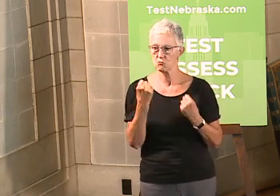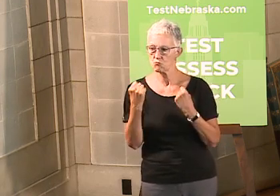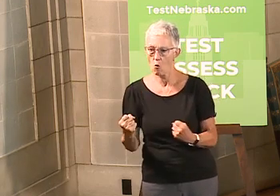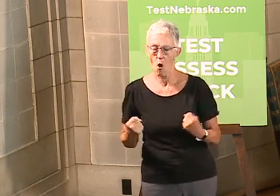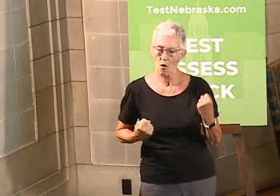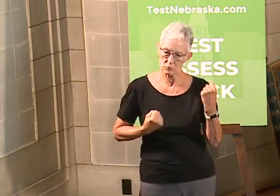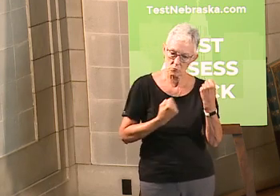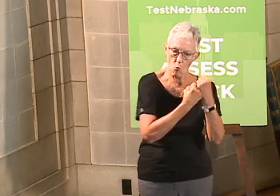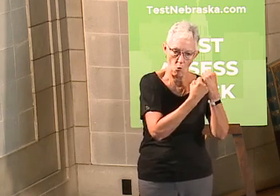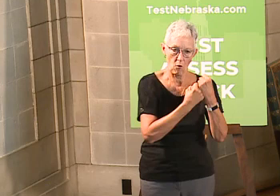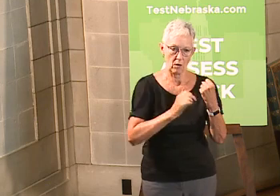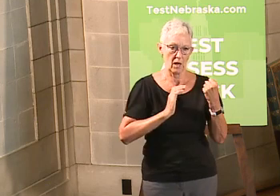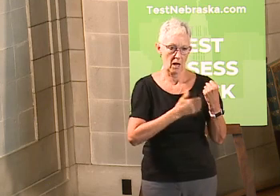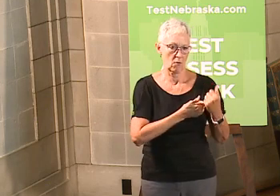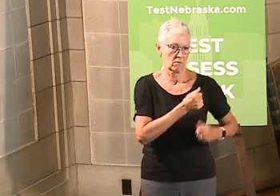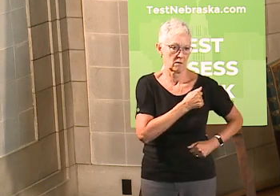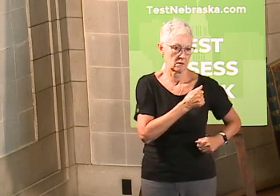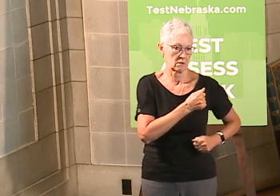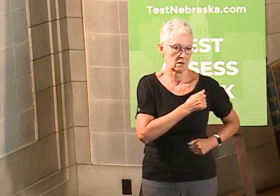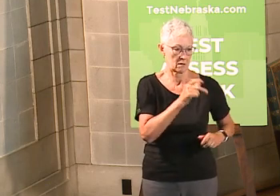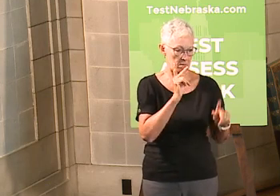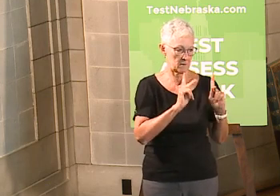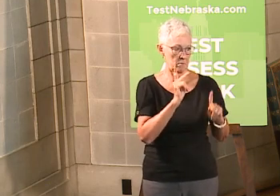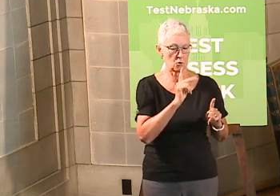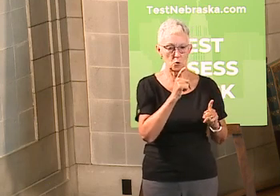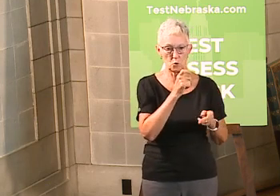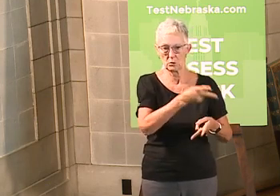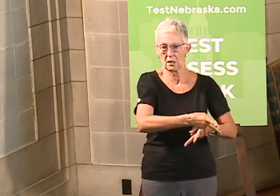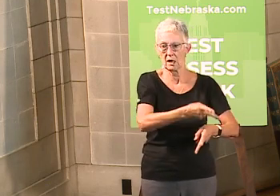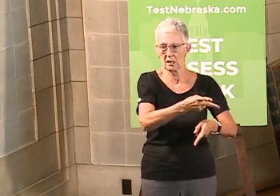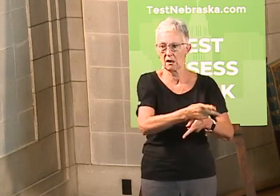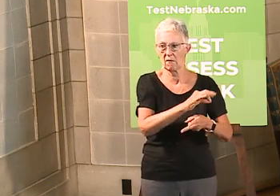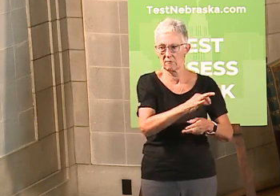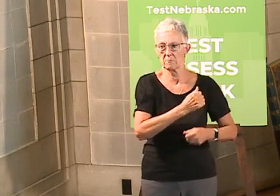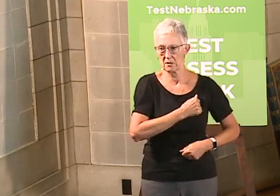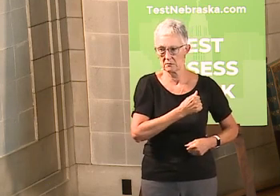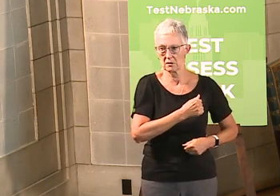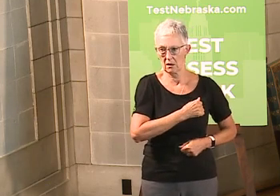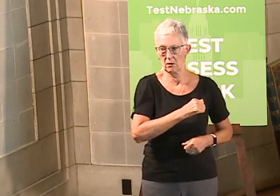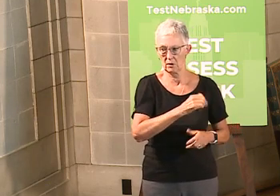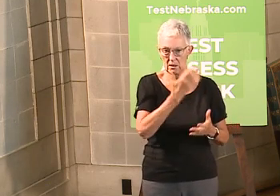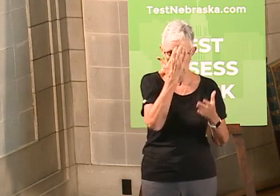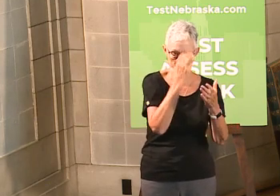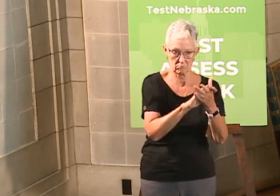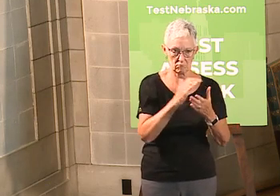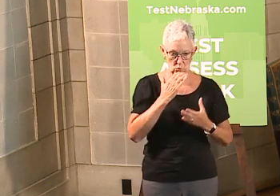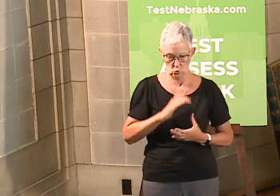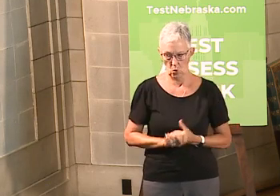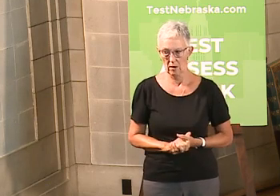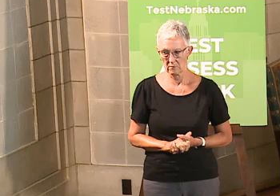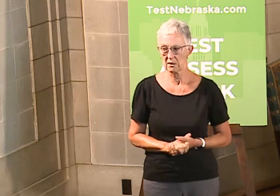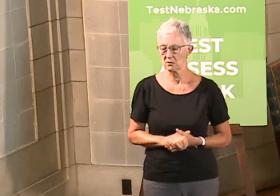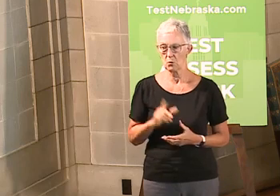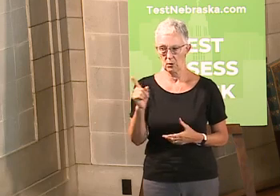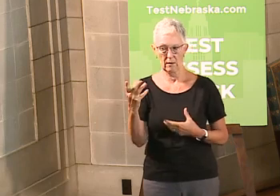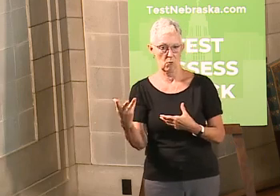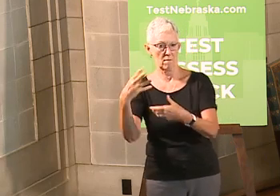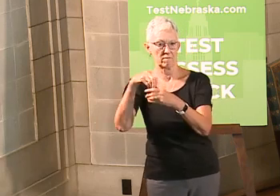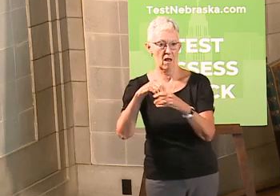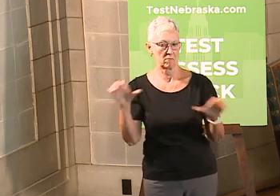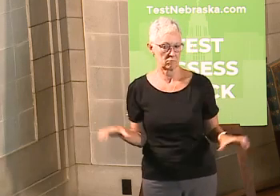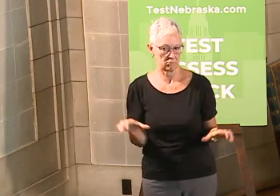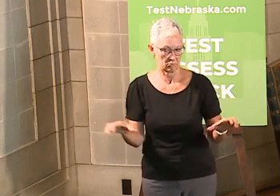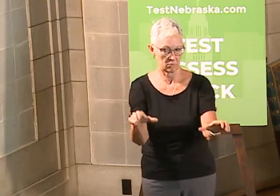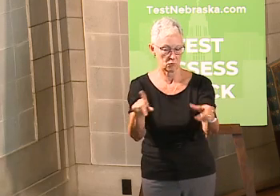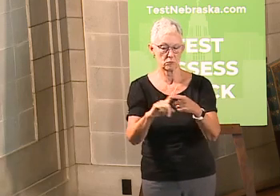Nebraska's military caregivers. Congressman Bacon and his staff played an integral part of making this proclamation happen. We thank them